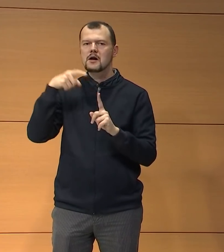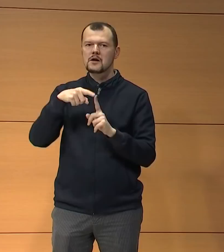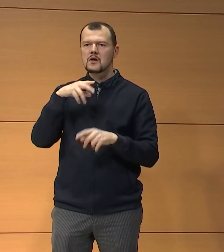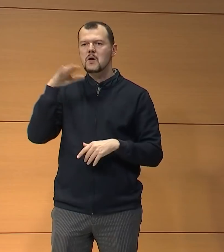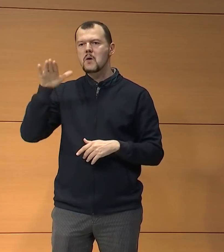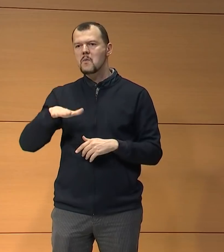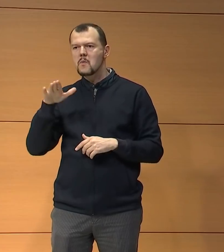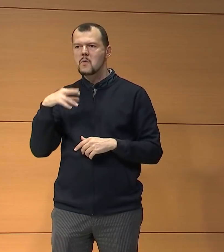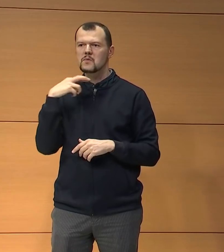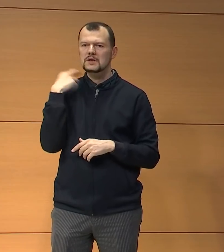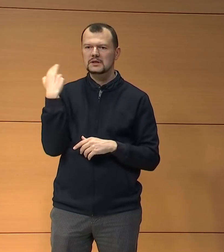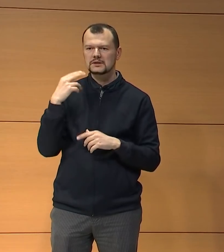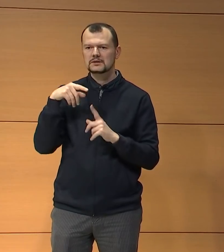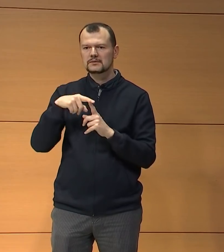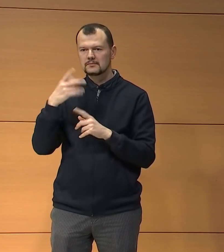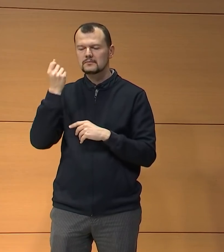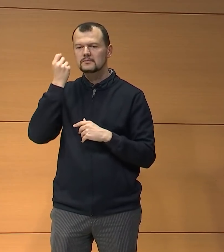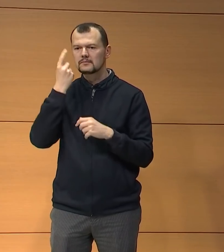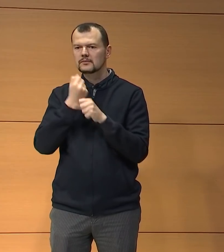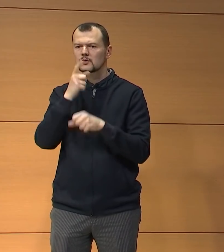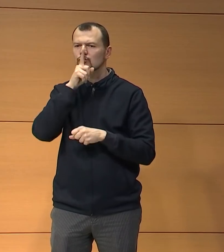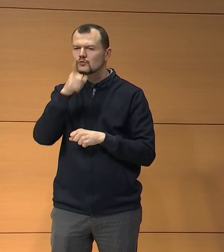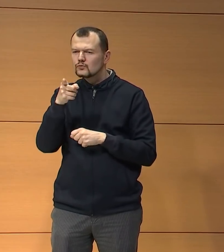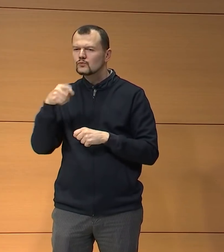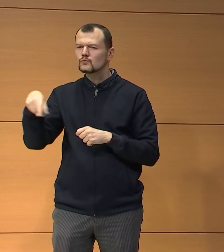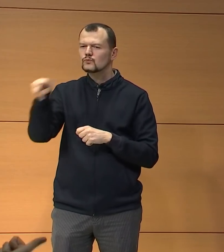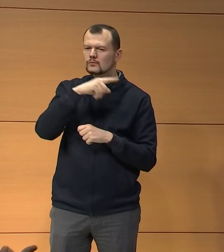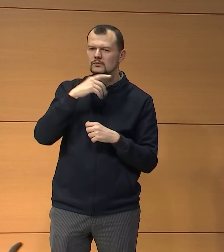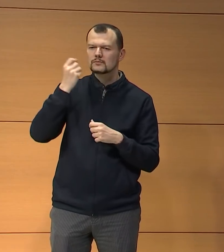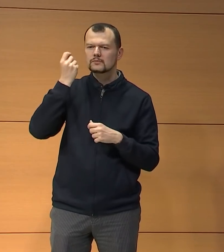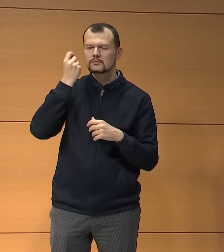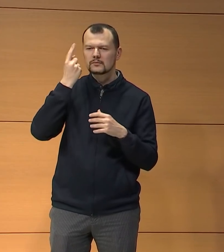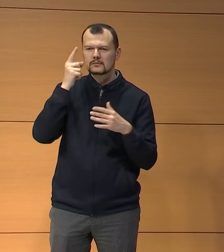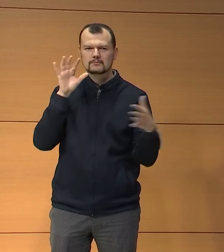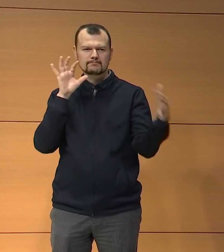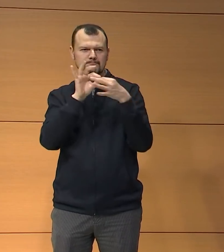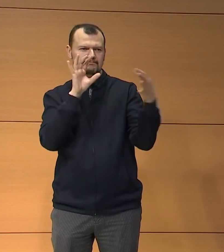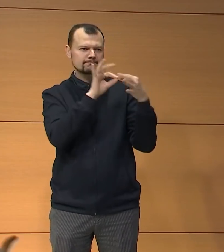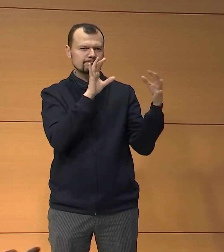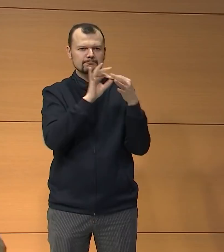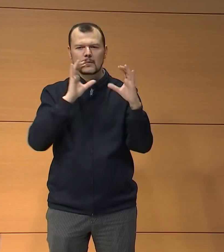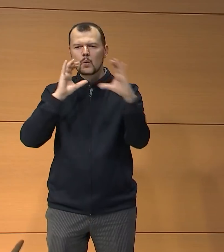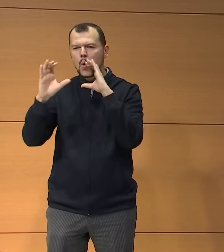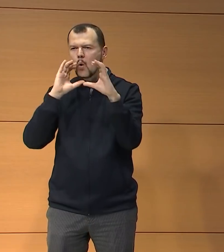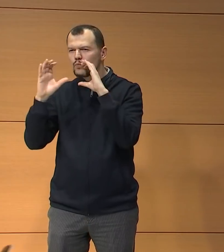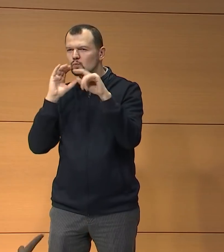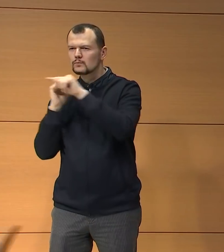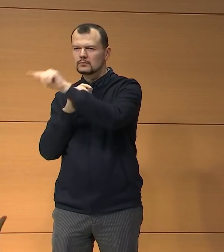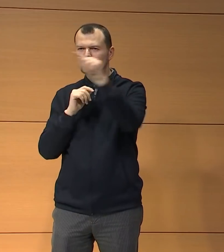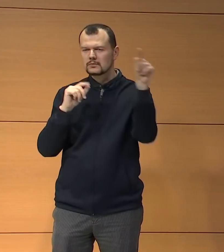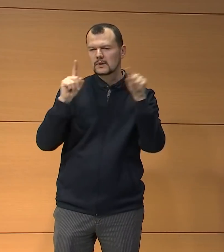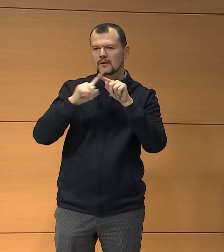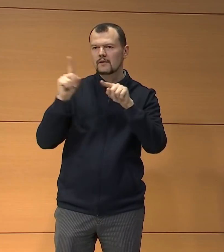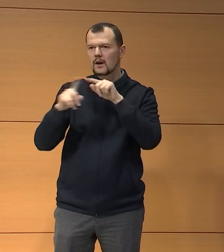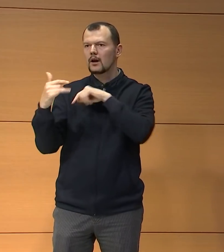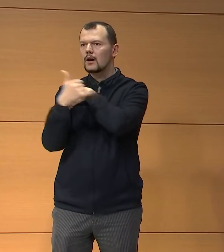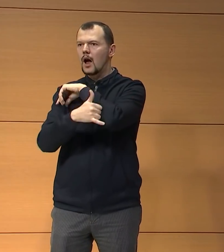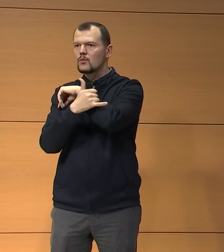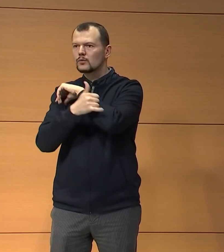have been associated with travel to affected areas or are close contacts of people who have been diagnosed